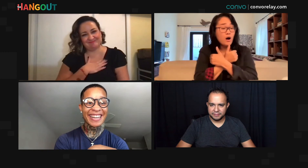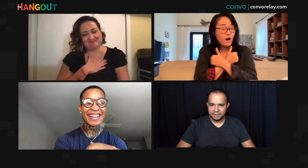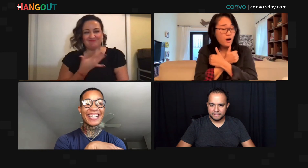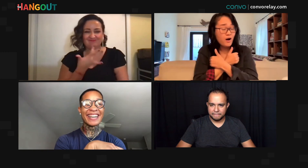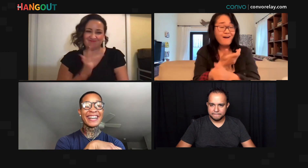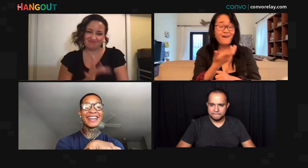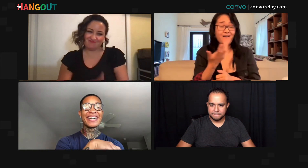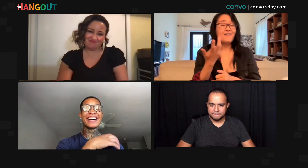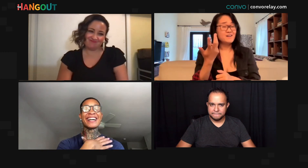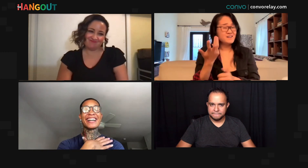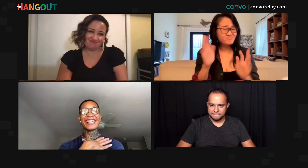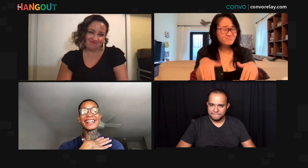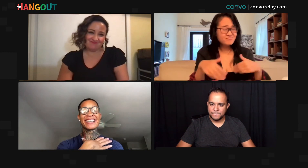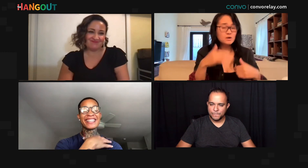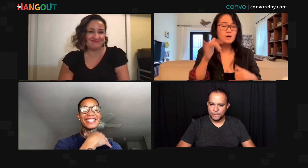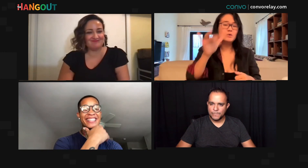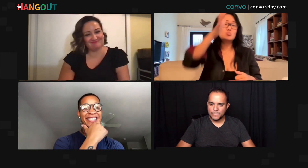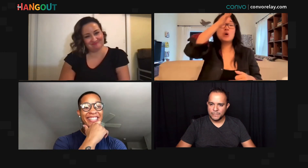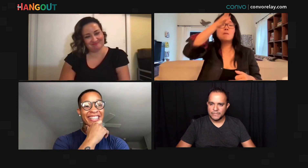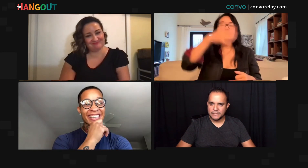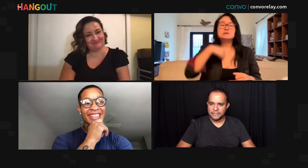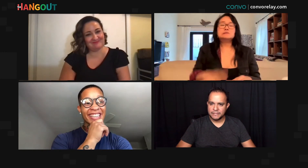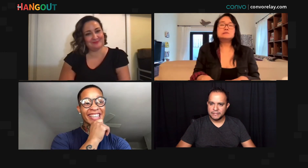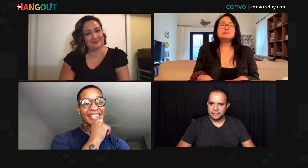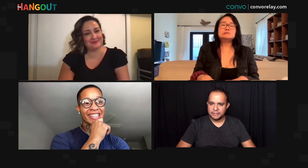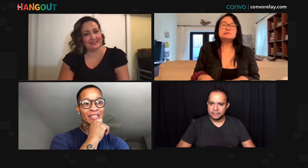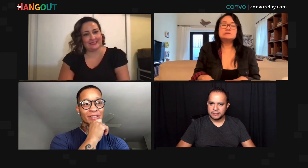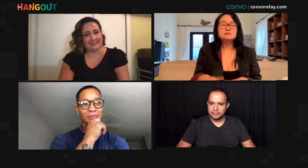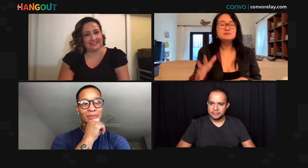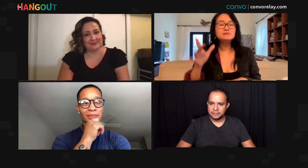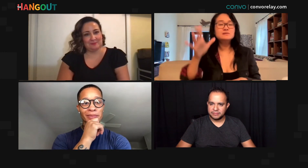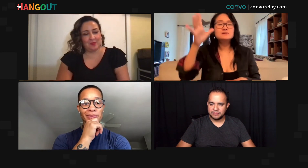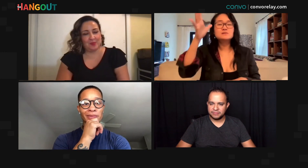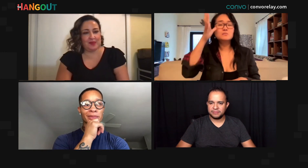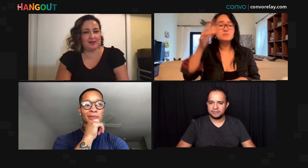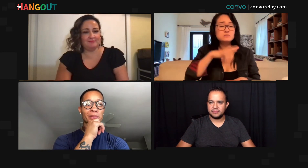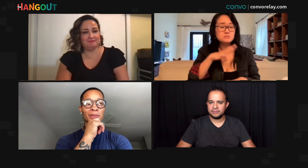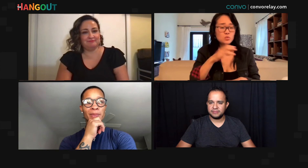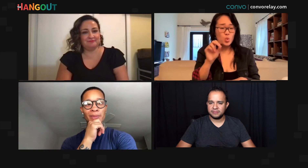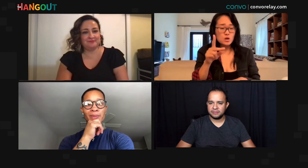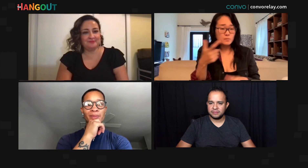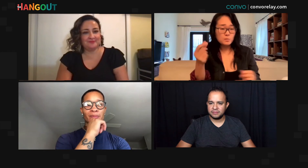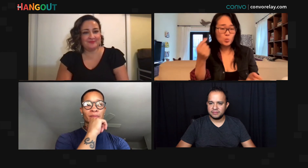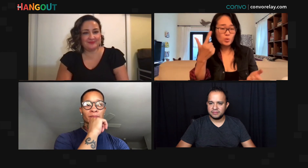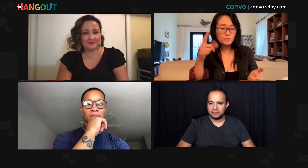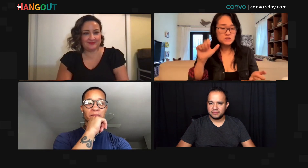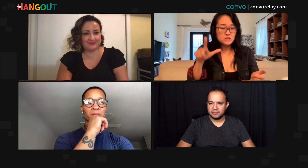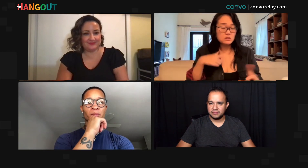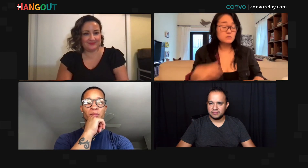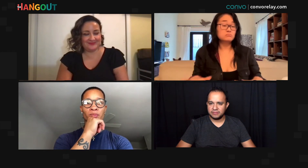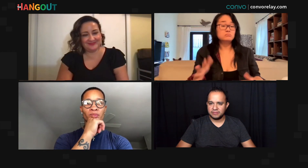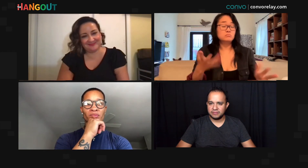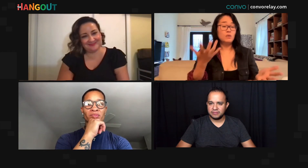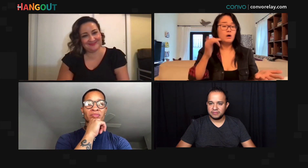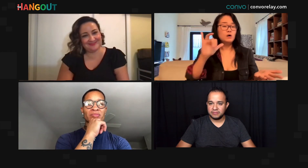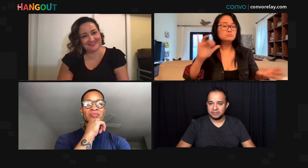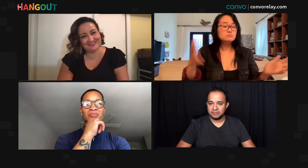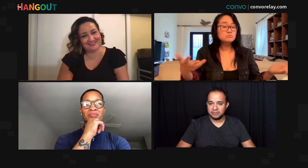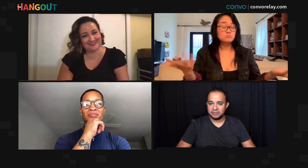And I was so shocked. I remember just giving them this hug. My grandpa, I thought he was going to have a